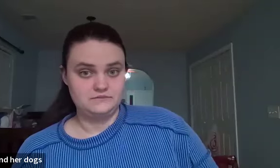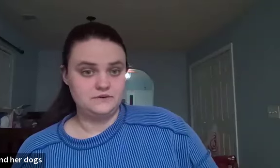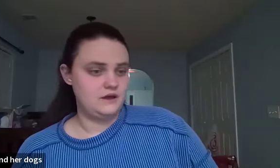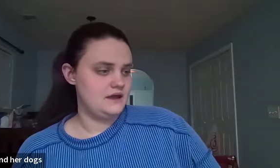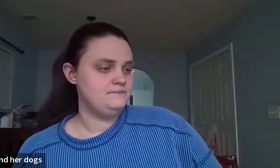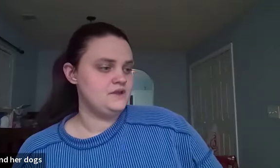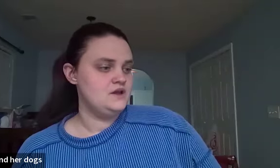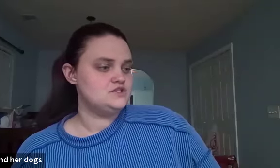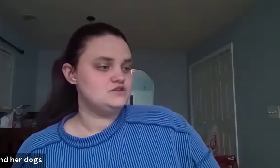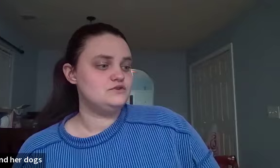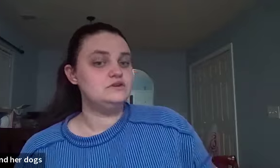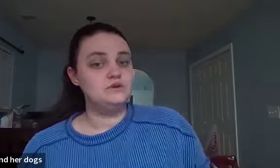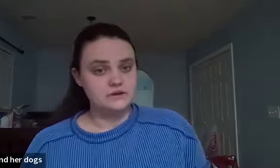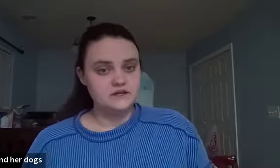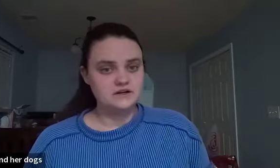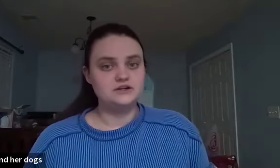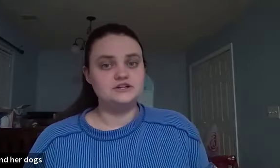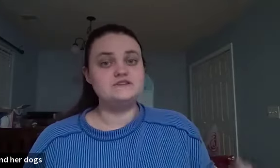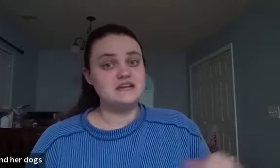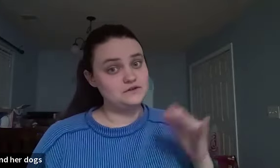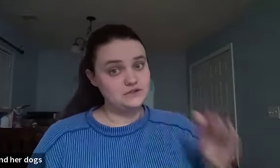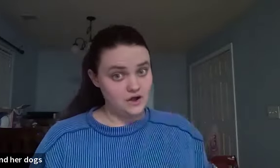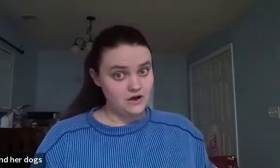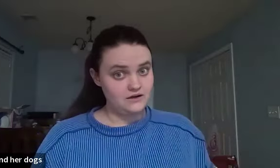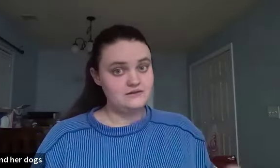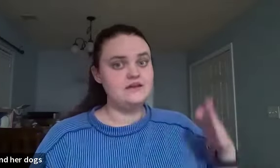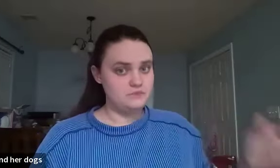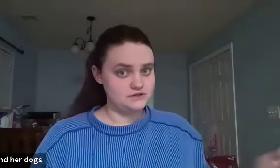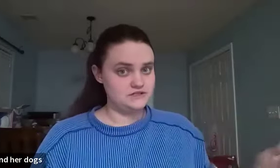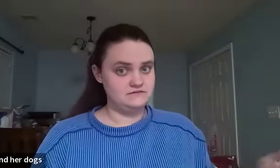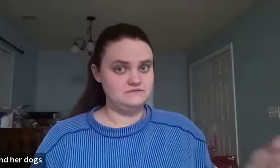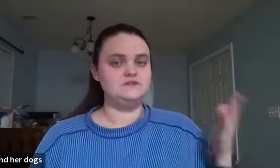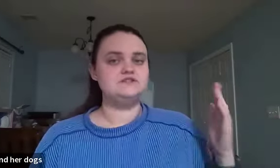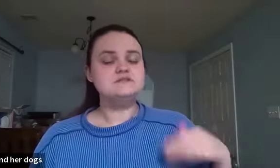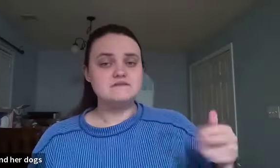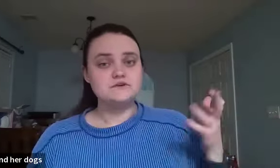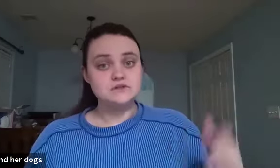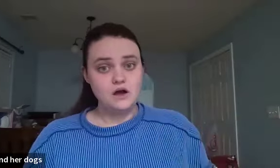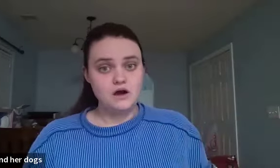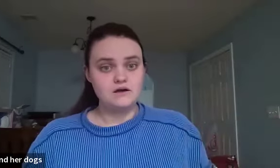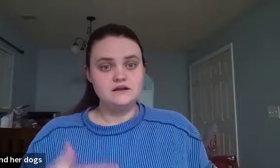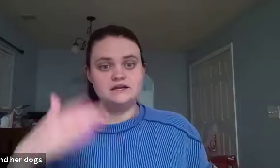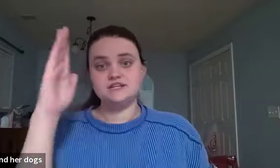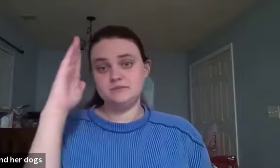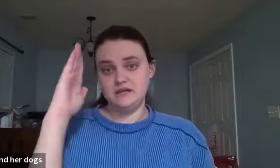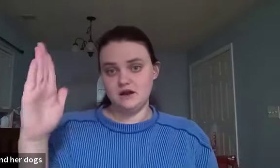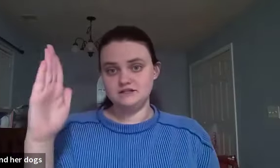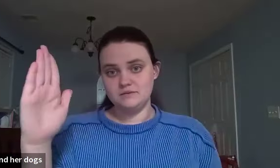lawyer. Okay. So for lawyer, you're going to do the sign for law and then person. So the sign for law is going to be